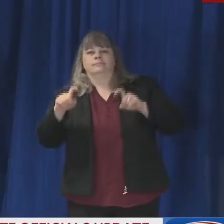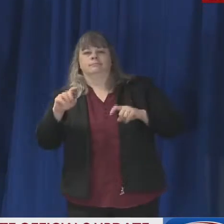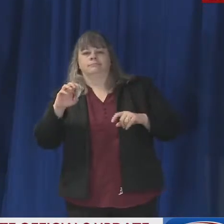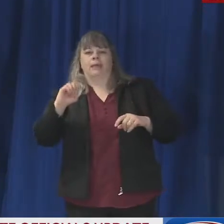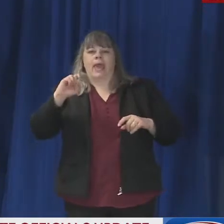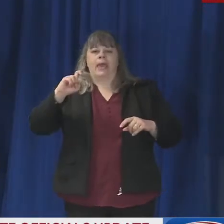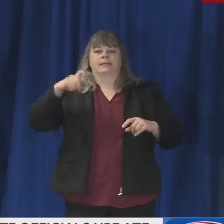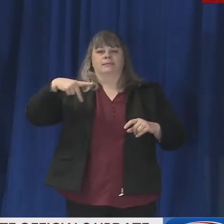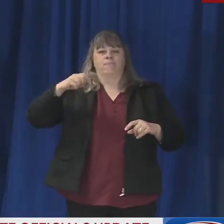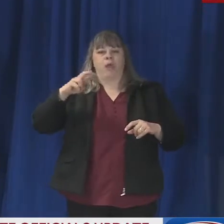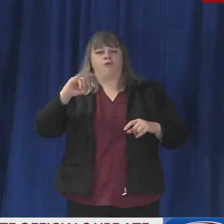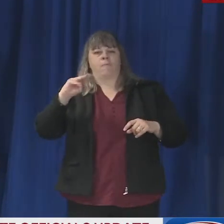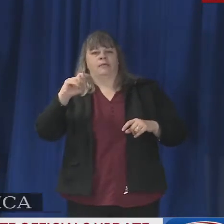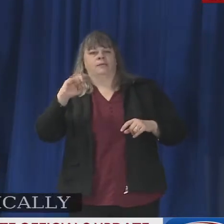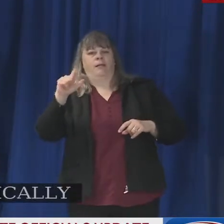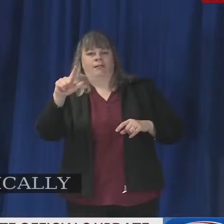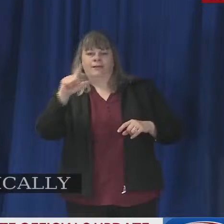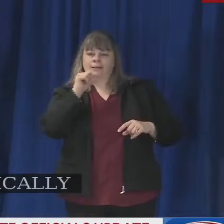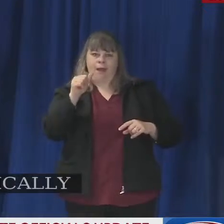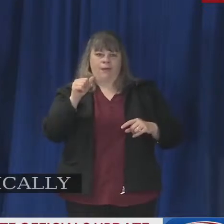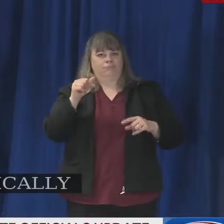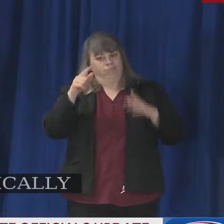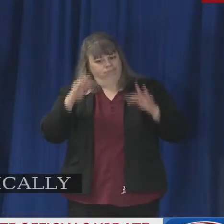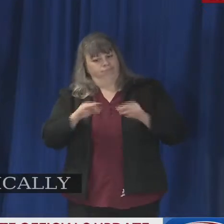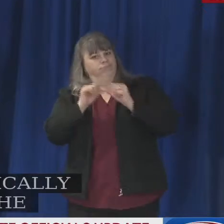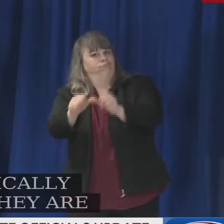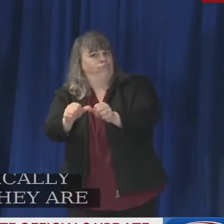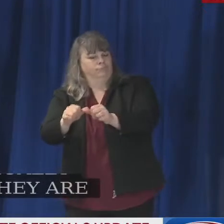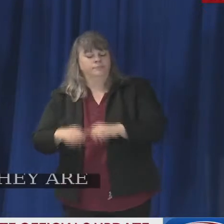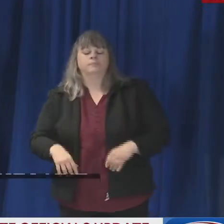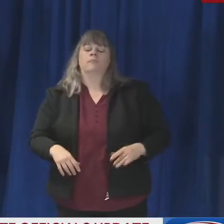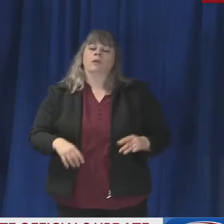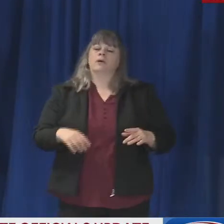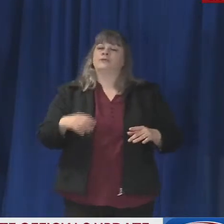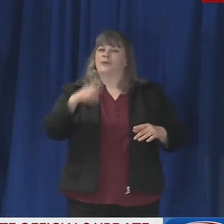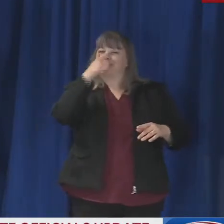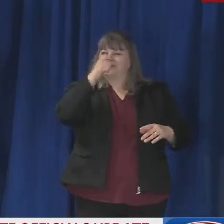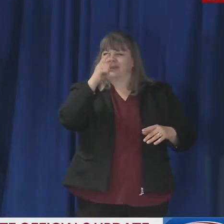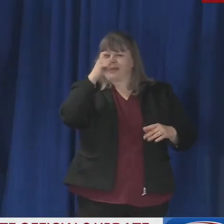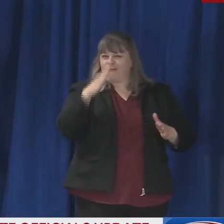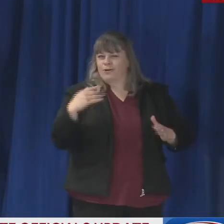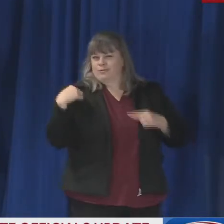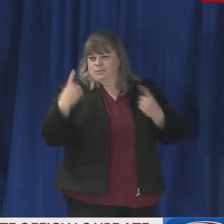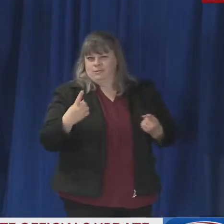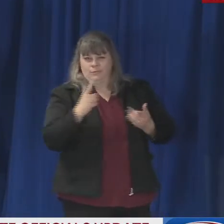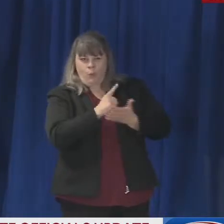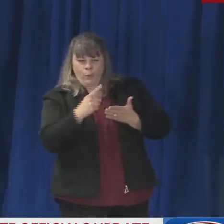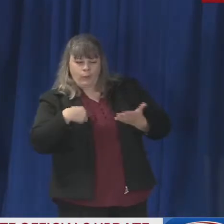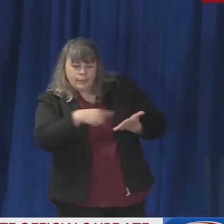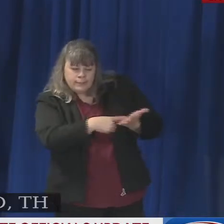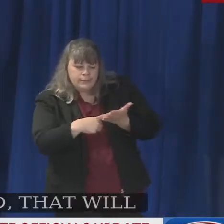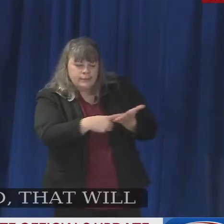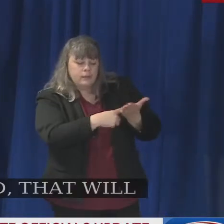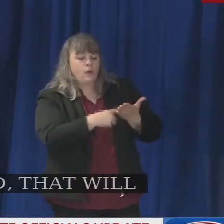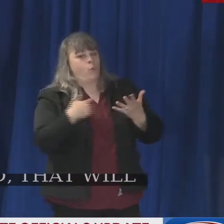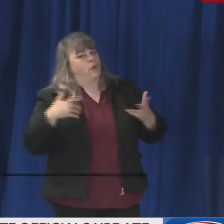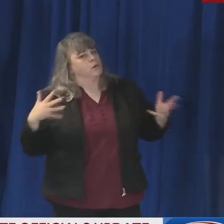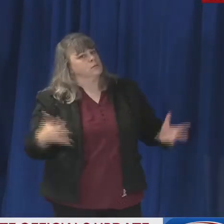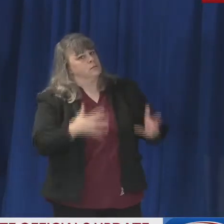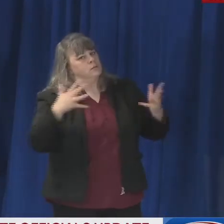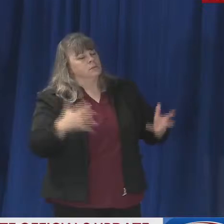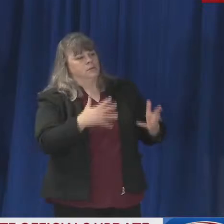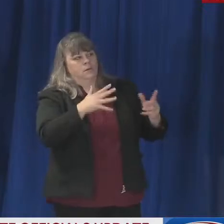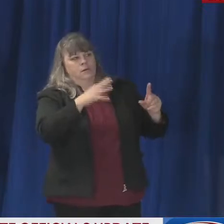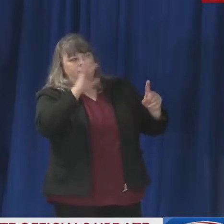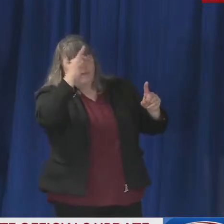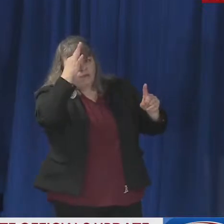as that gets finalized, it would be great. I was talking to a lot of governors this past week. Anything we can do, and we're pushing very strong for the federal administration, the FDA,